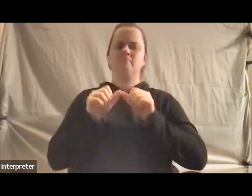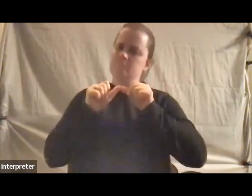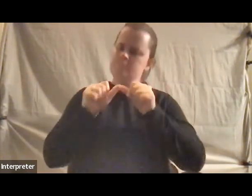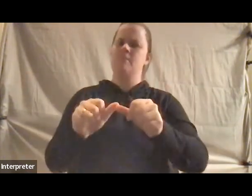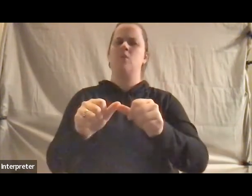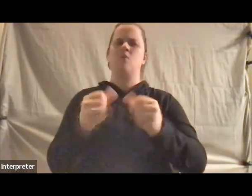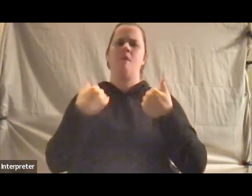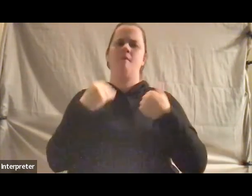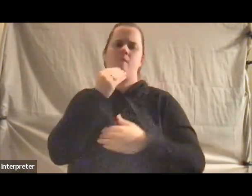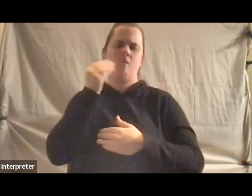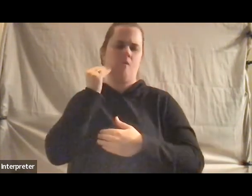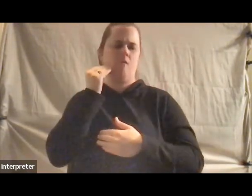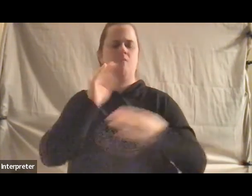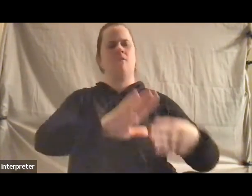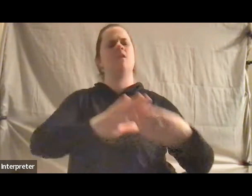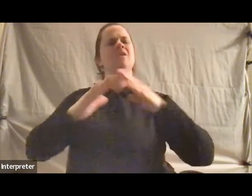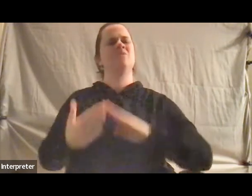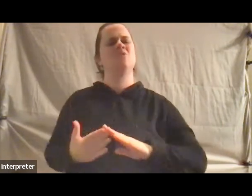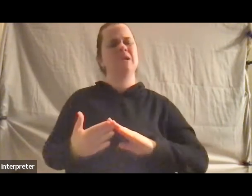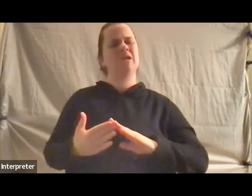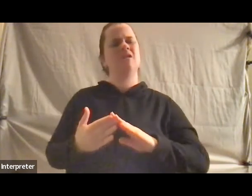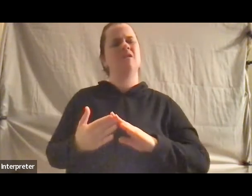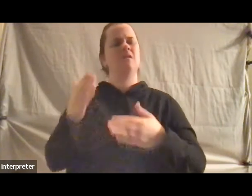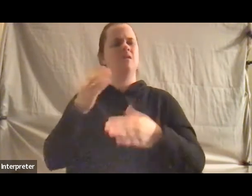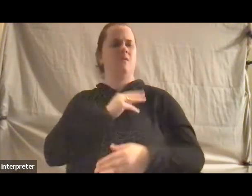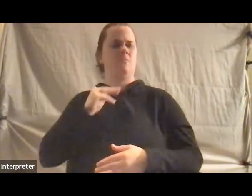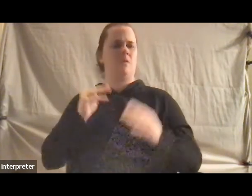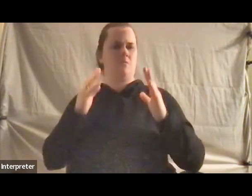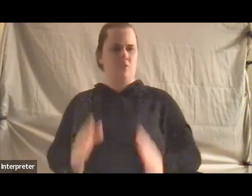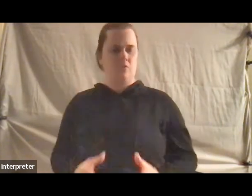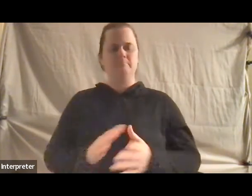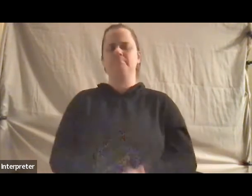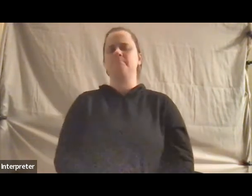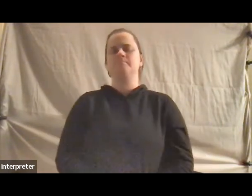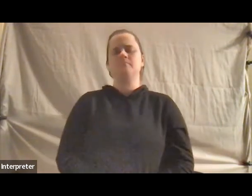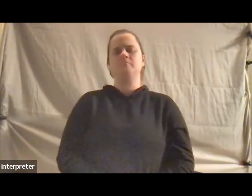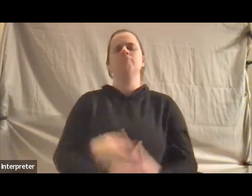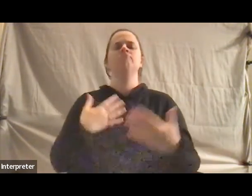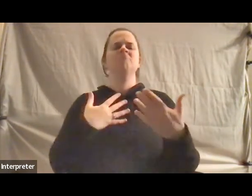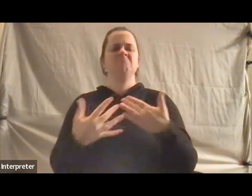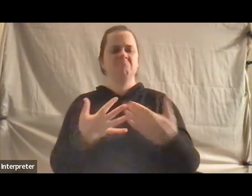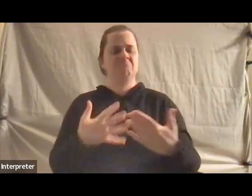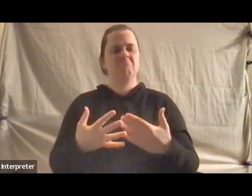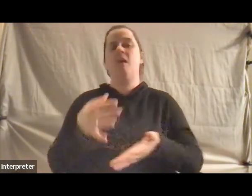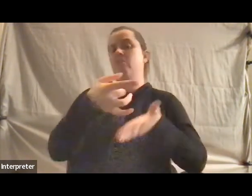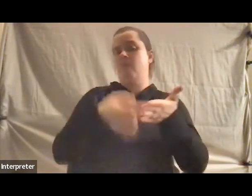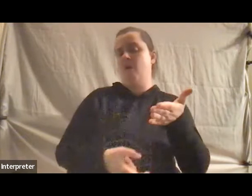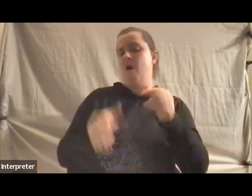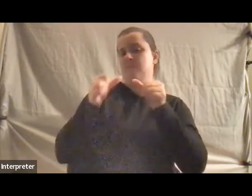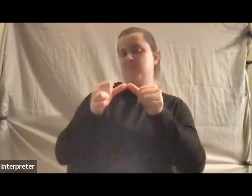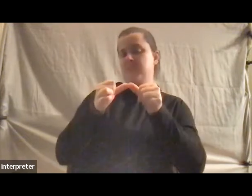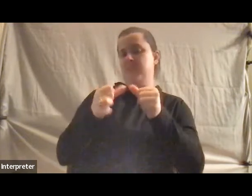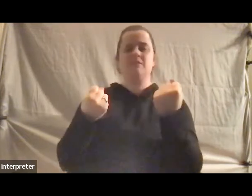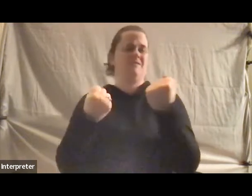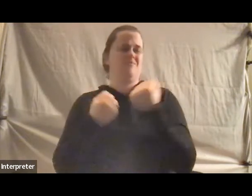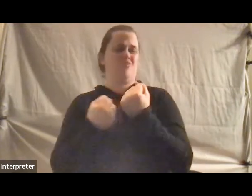members. That's why it's so important. Despite the cost of building and maintaining permanent supportive housing,